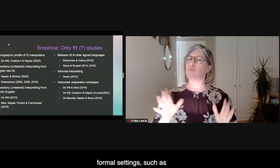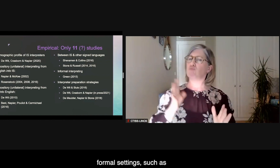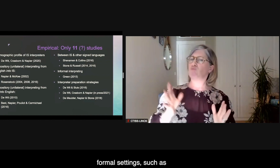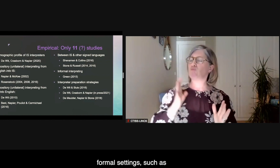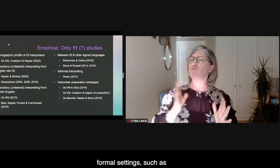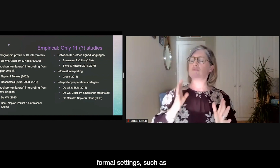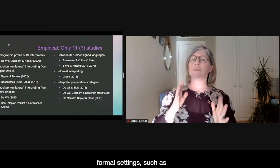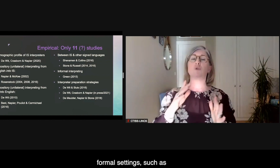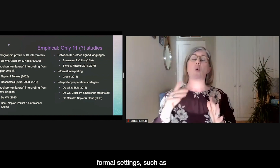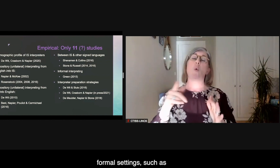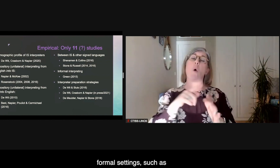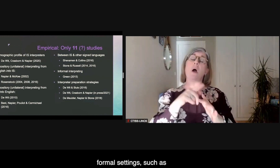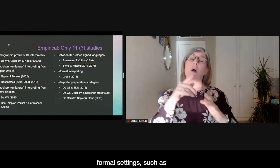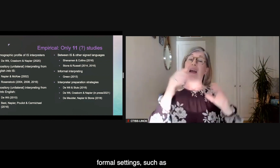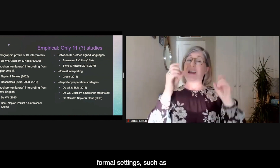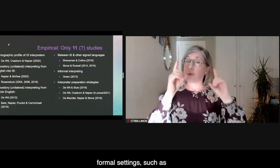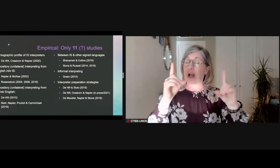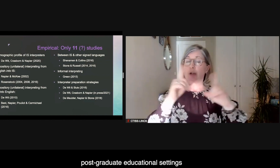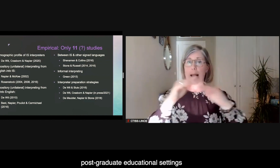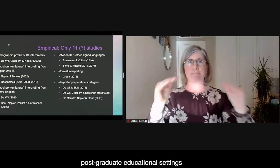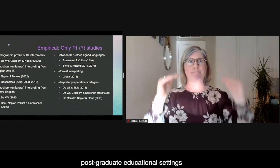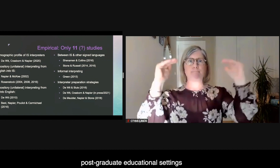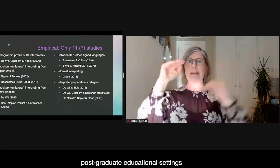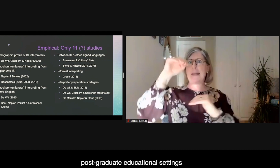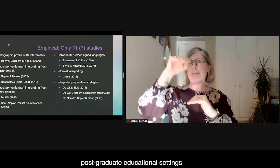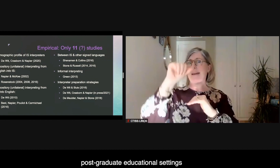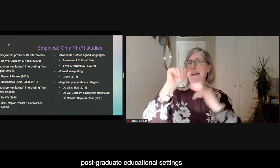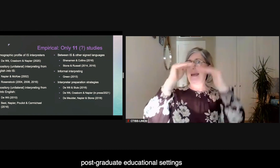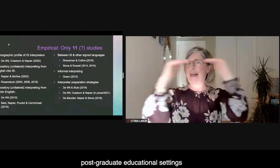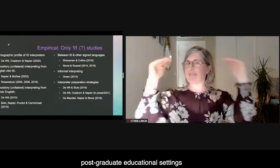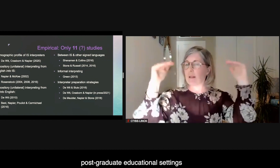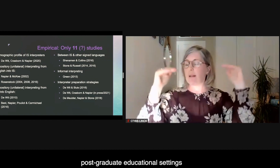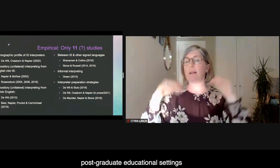settings, conferences, or project meetings.